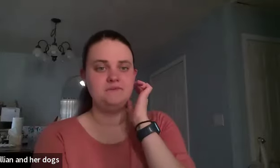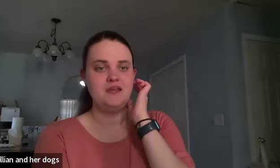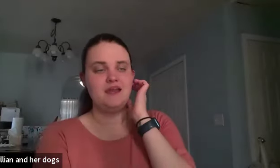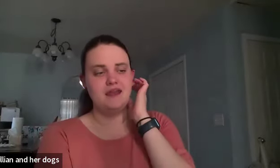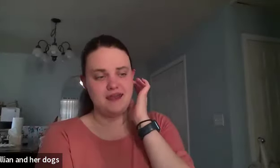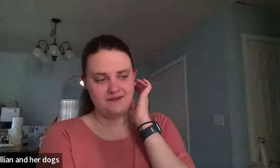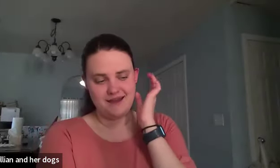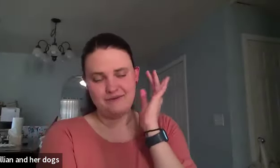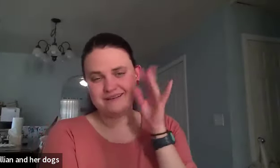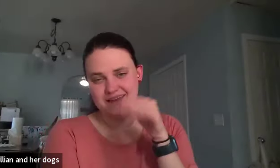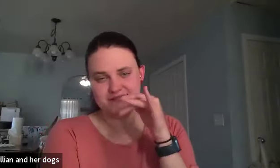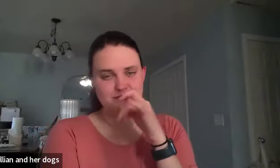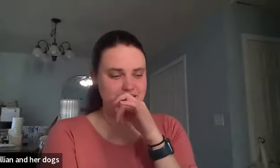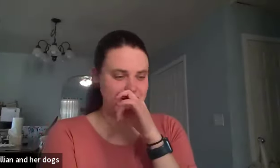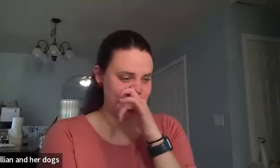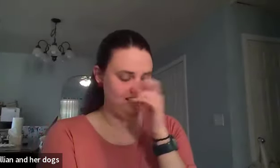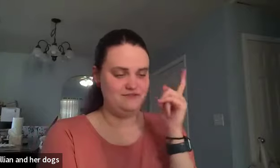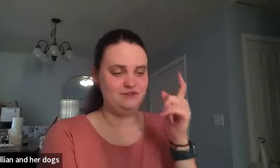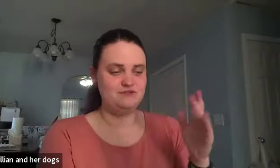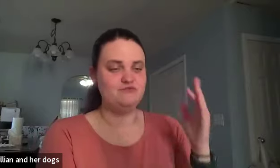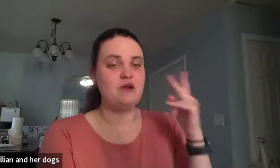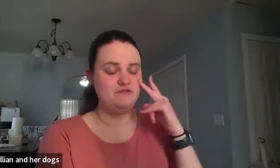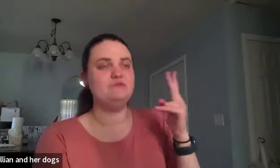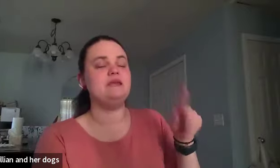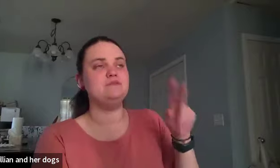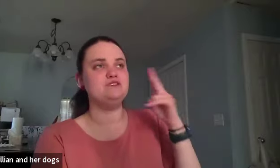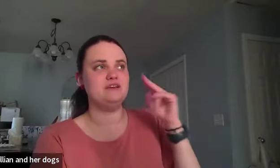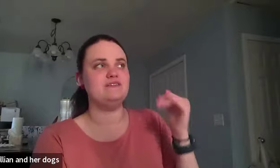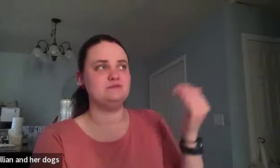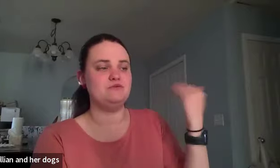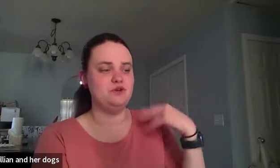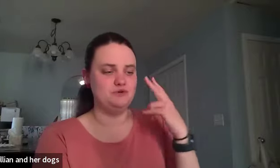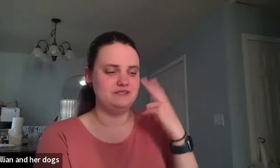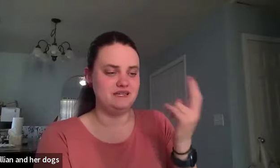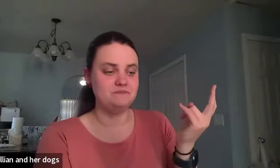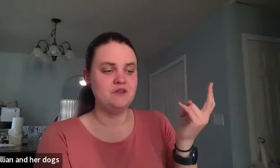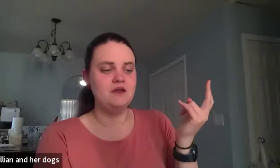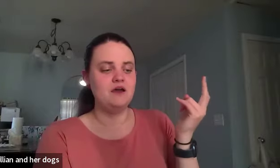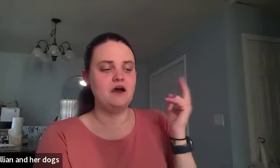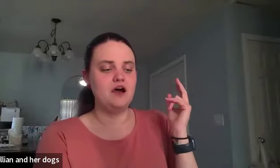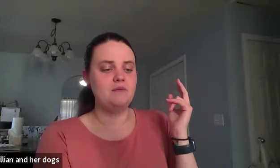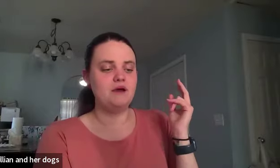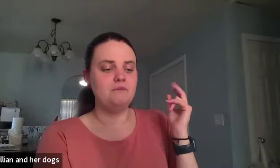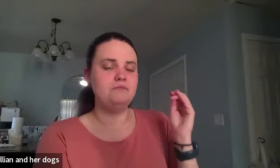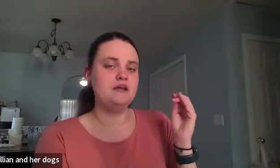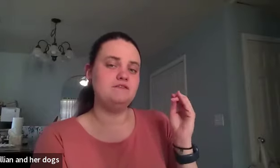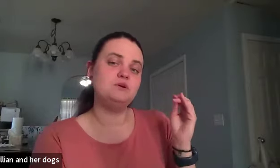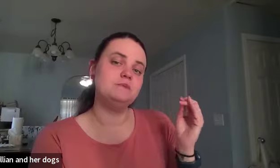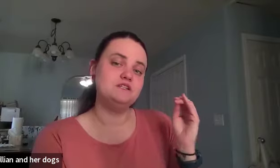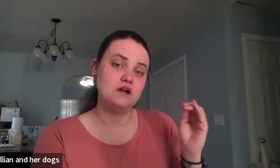Okay. Now, I always add this one here. And if you've been able to look at the list before, you will see it. But if you were going to be